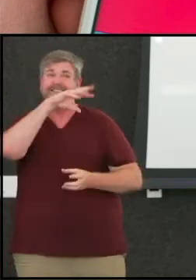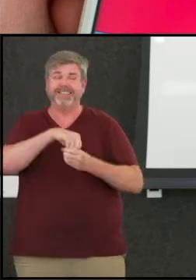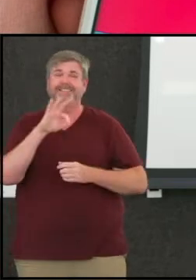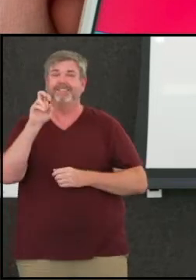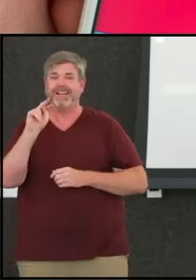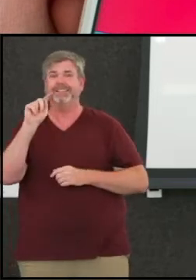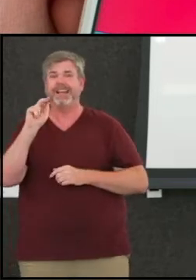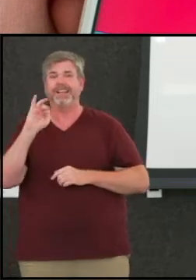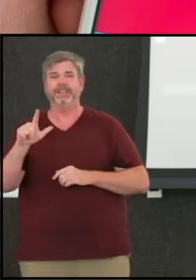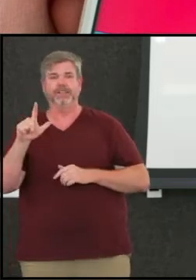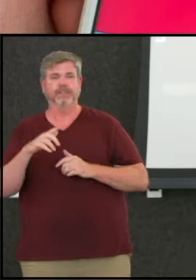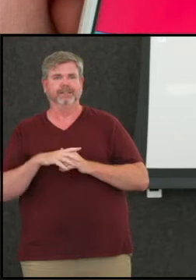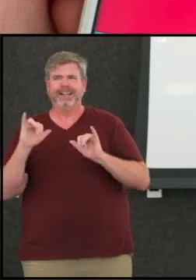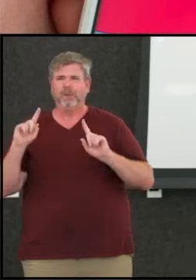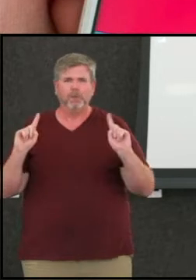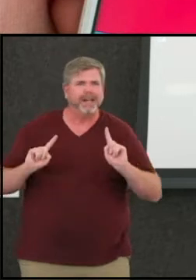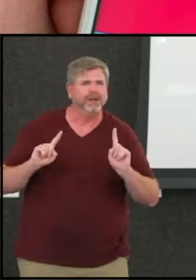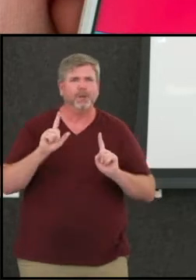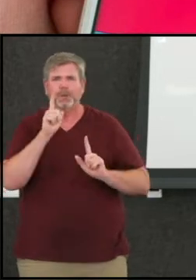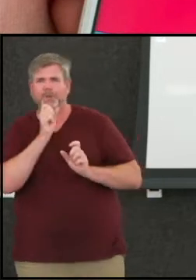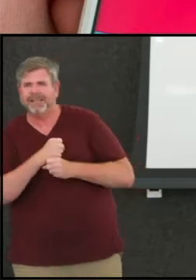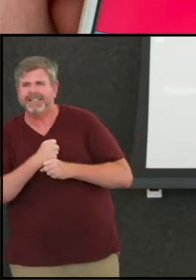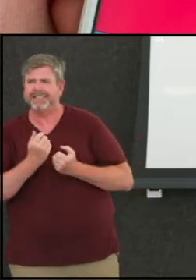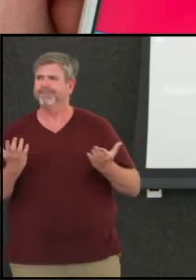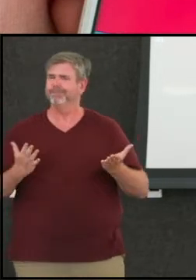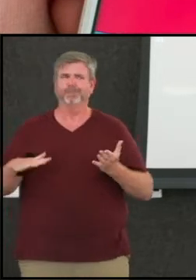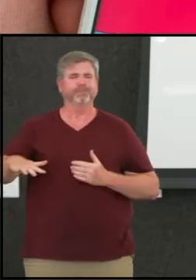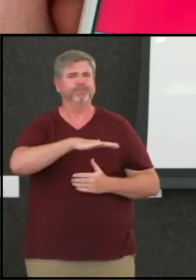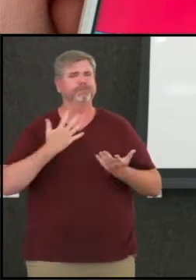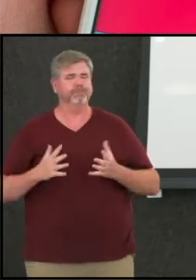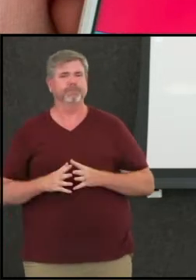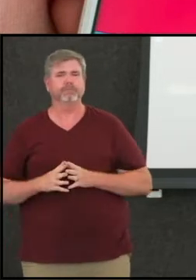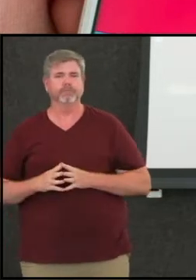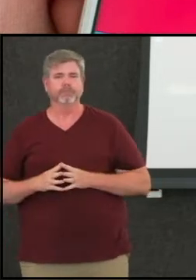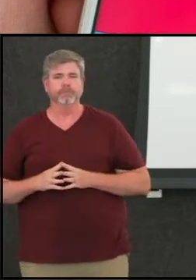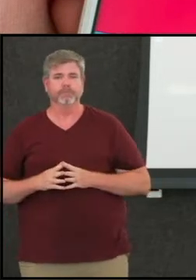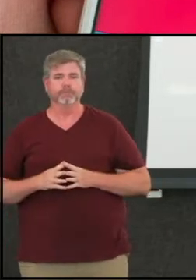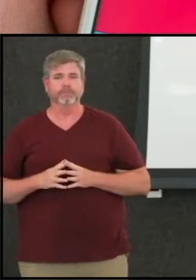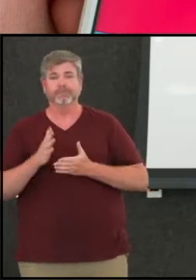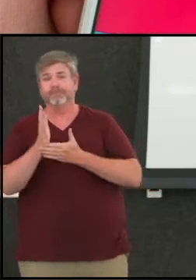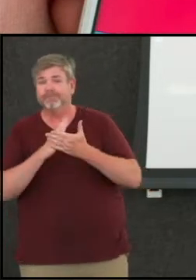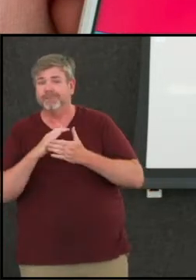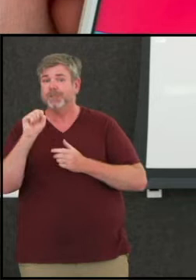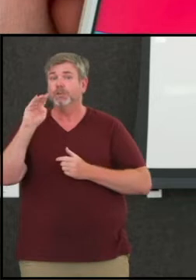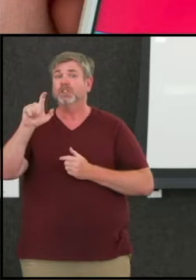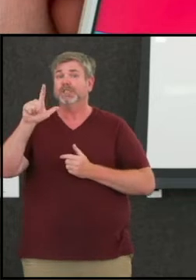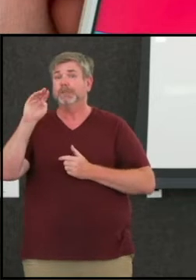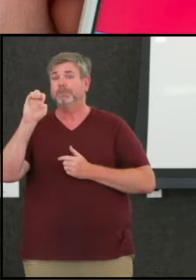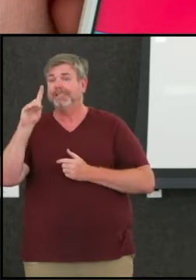are happening? A lot of them are through social media. Snapchat, for example, is one big source of